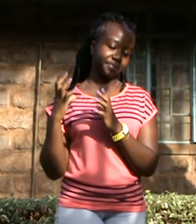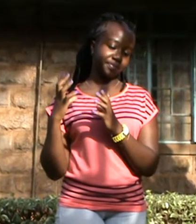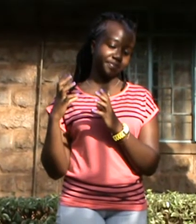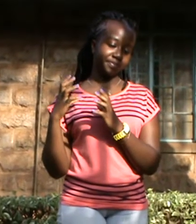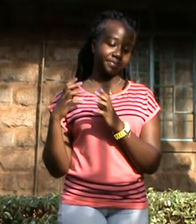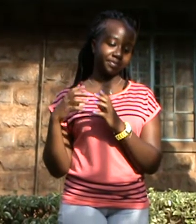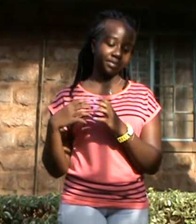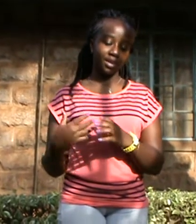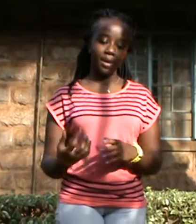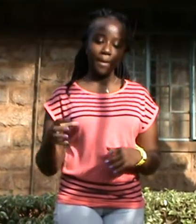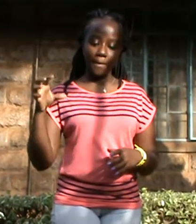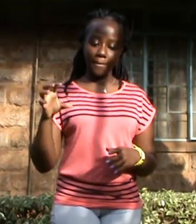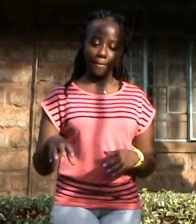Matatu service pay time